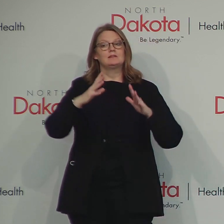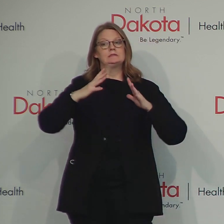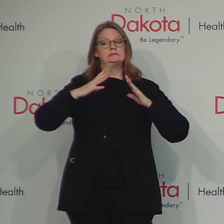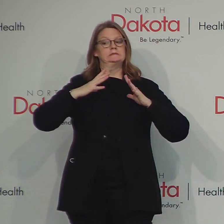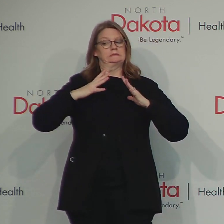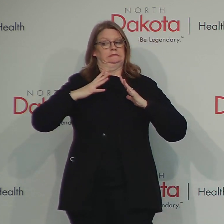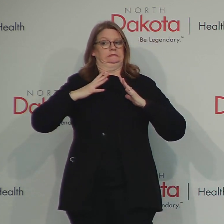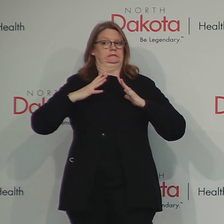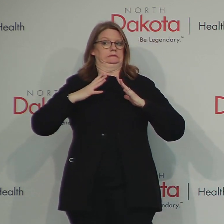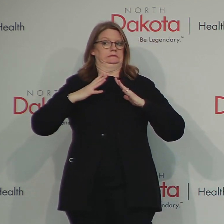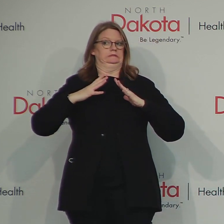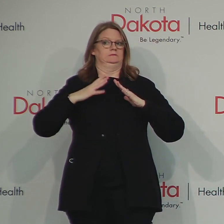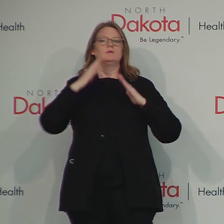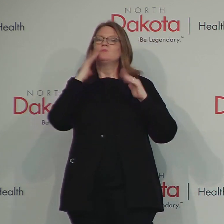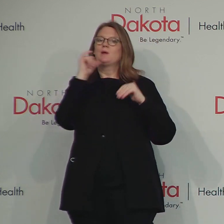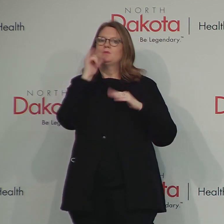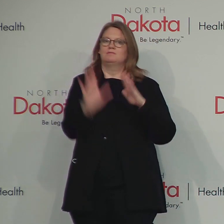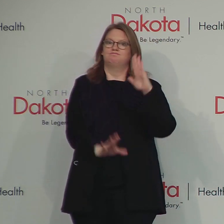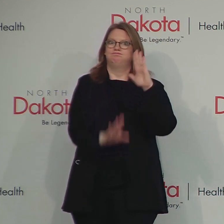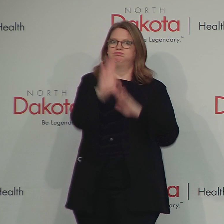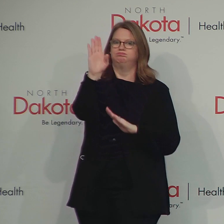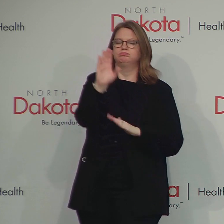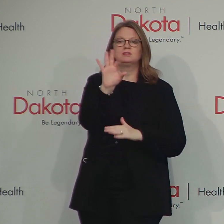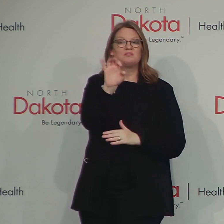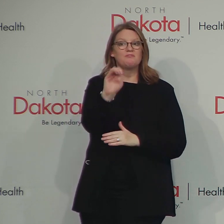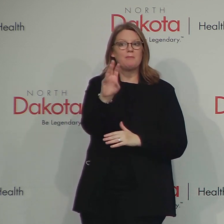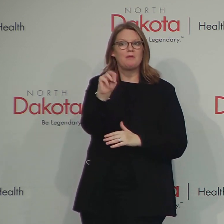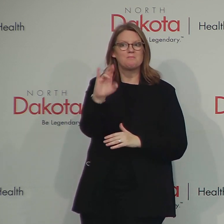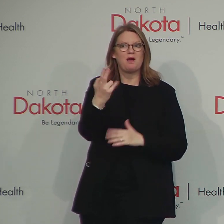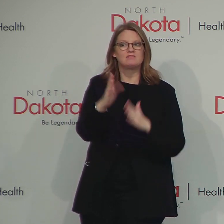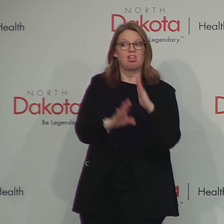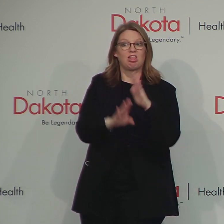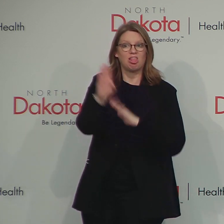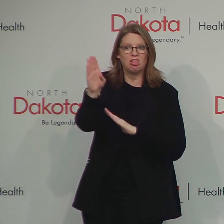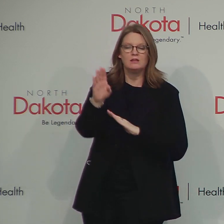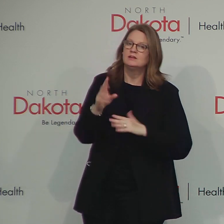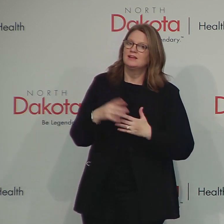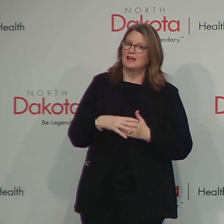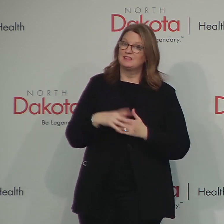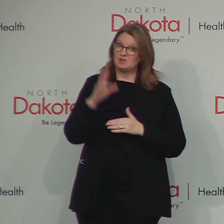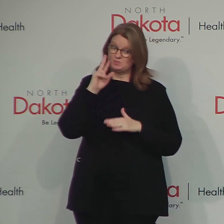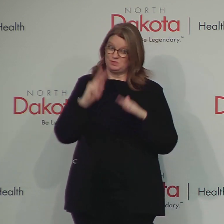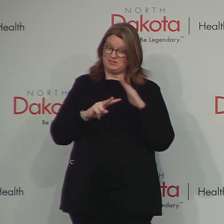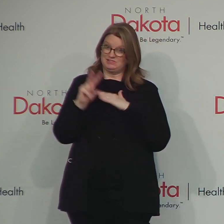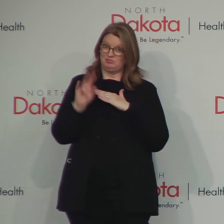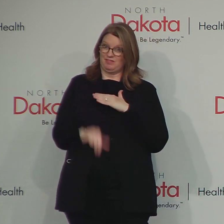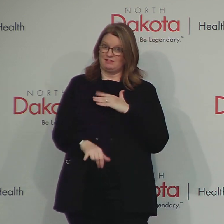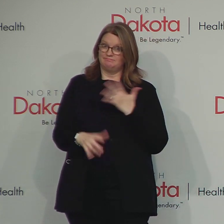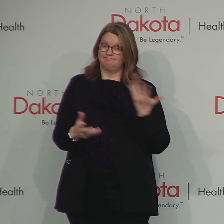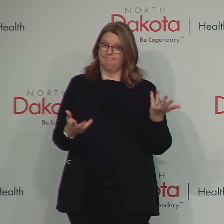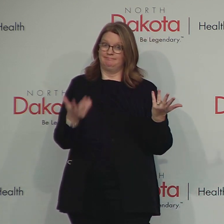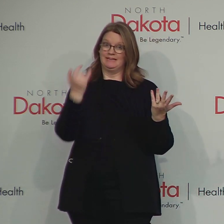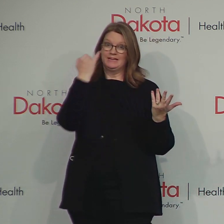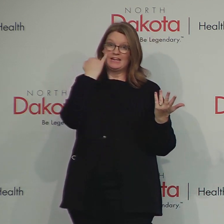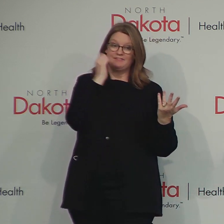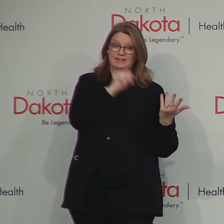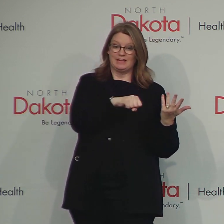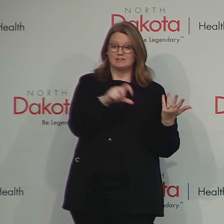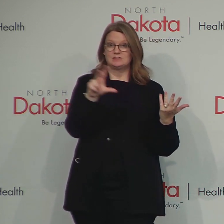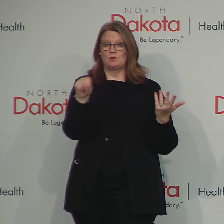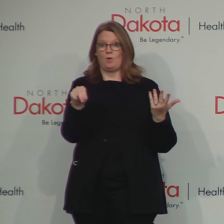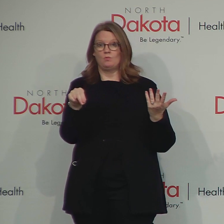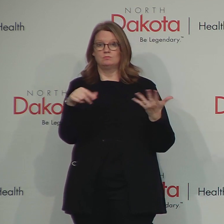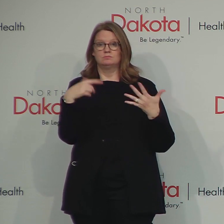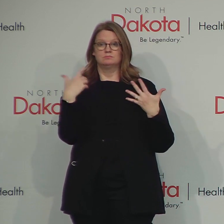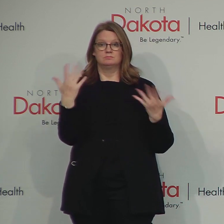don't, see a surge in February or March as some are predicting, but whether we do or we don't will depend a little bit on